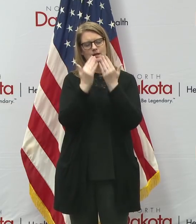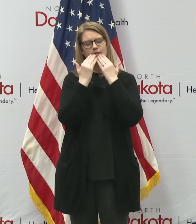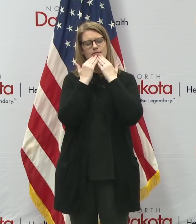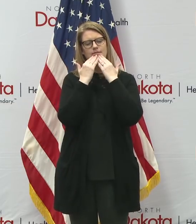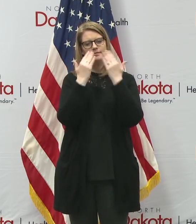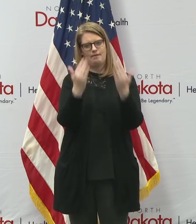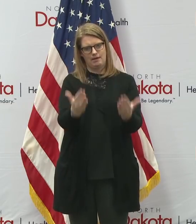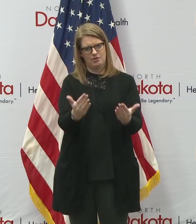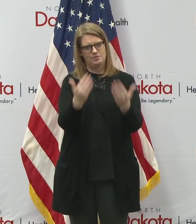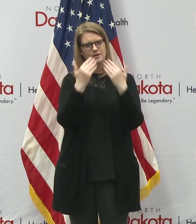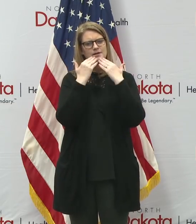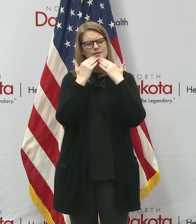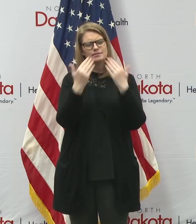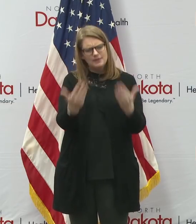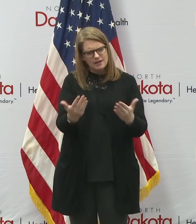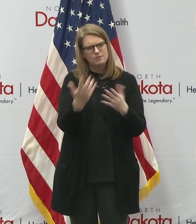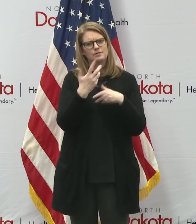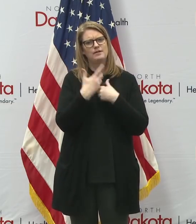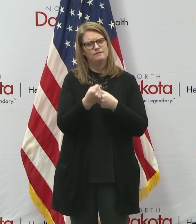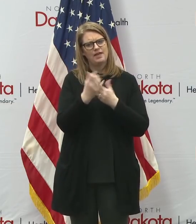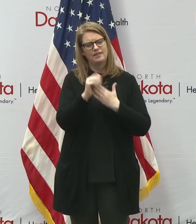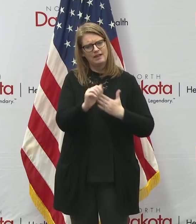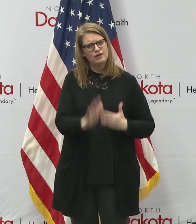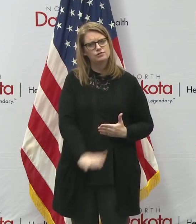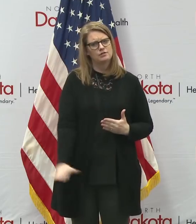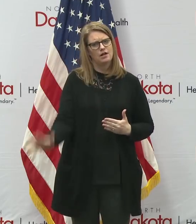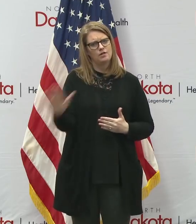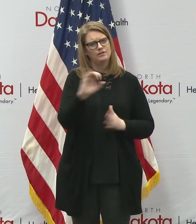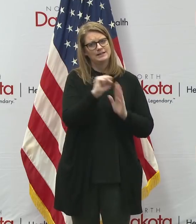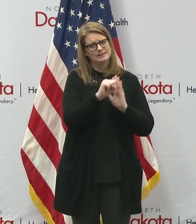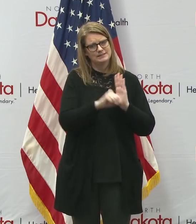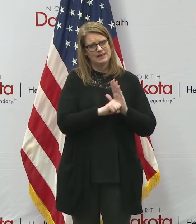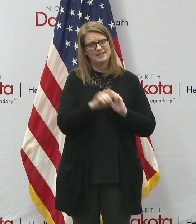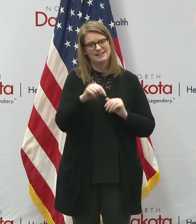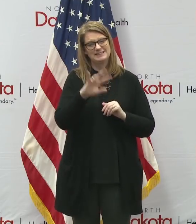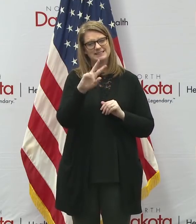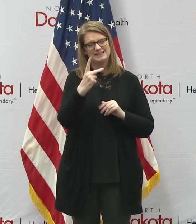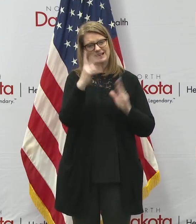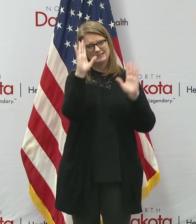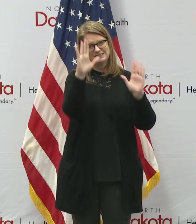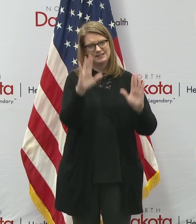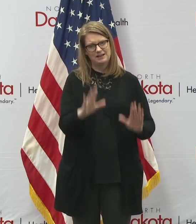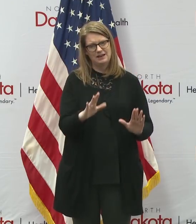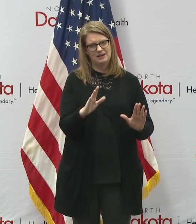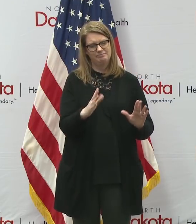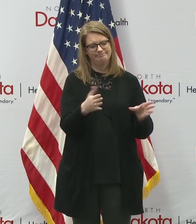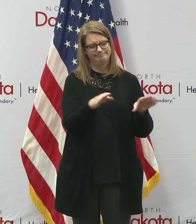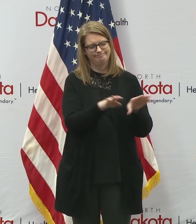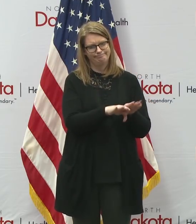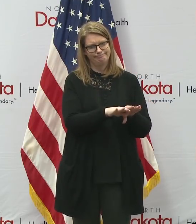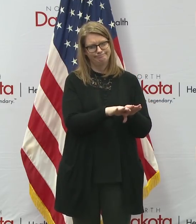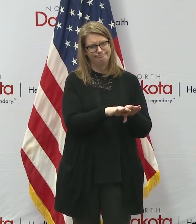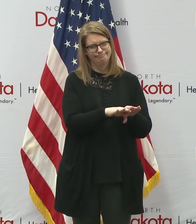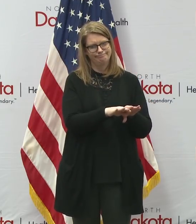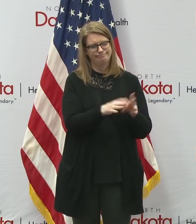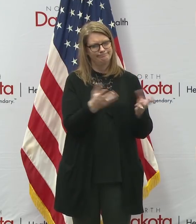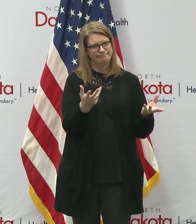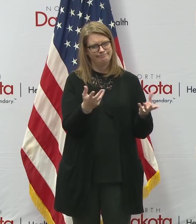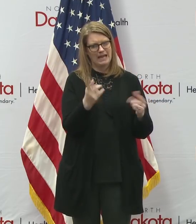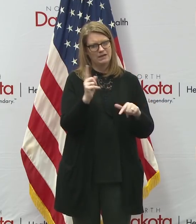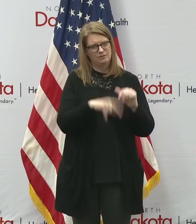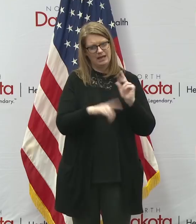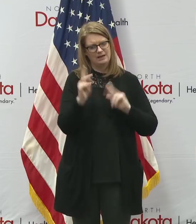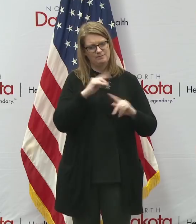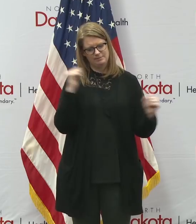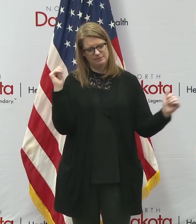those faith leaders around the state. We know that this will be the second Sunday where they're not having their congregations gather in person.